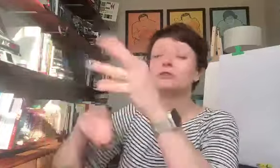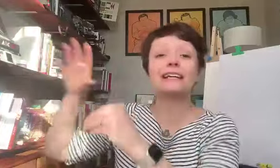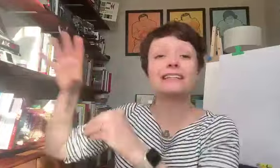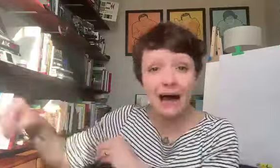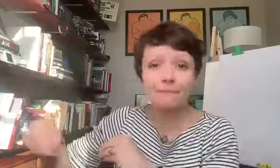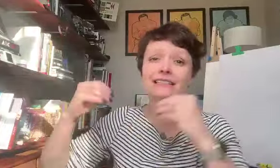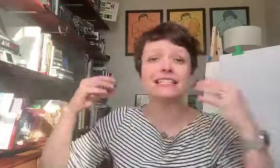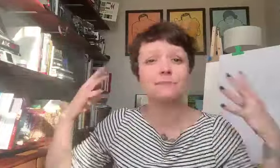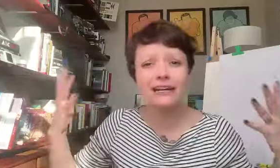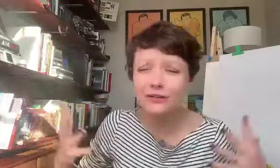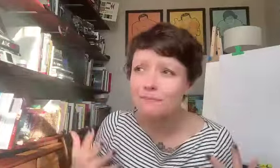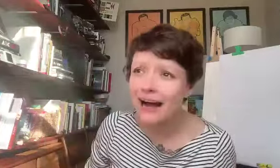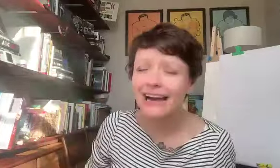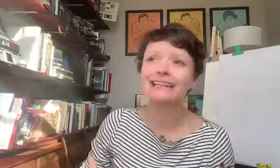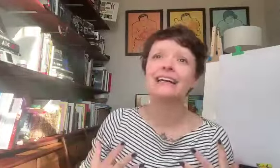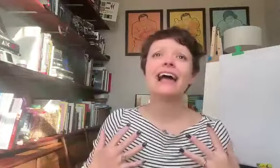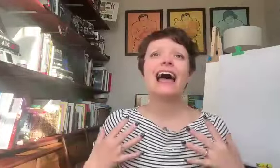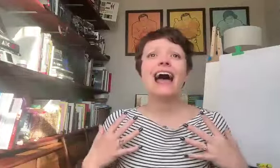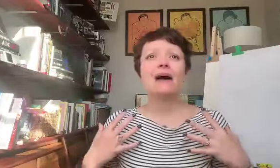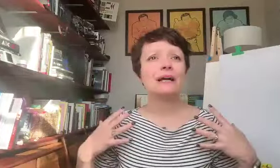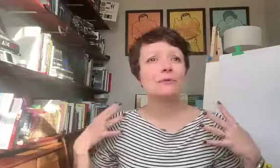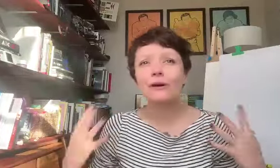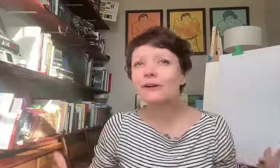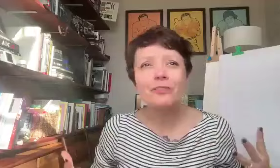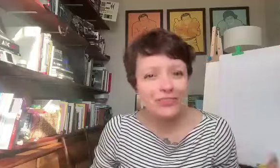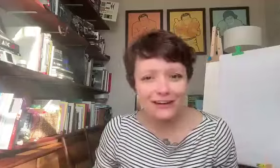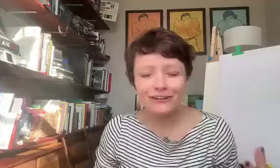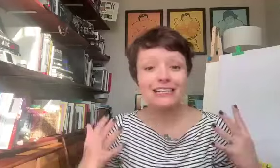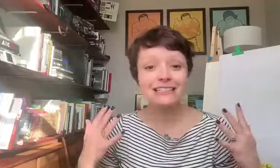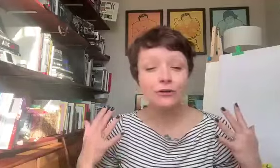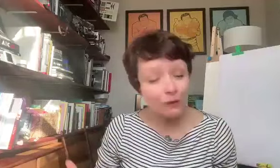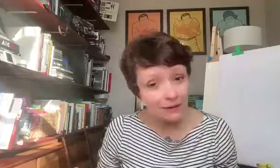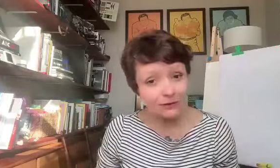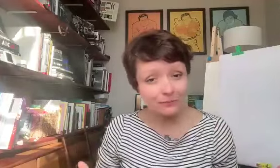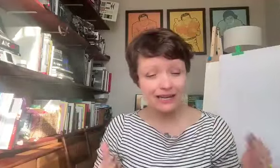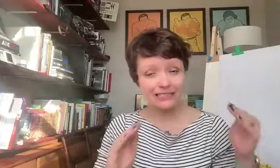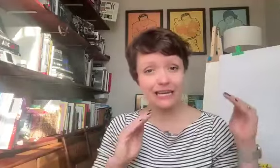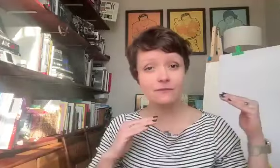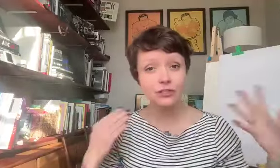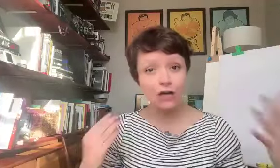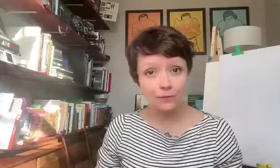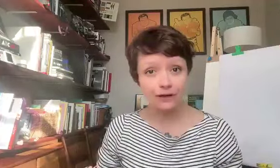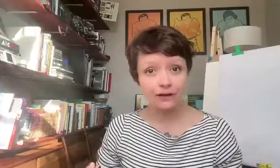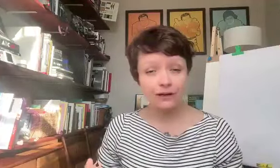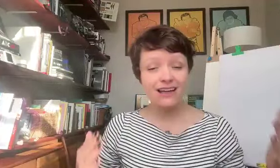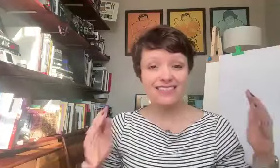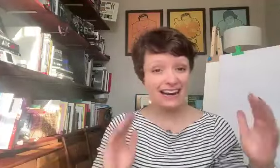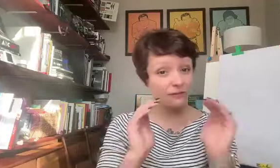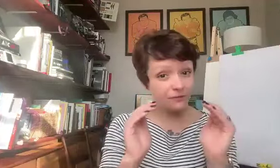pick topics and expand your mind and become critical thinkers. And it's incredible, because they've shown that if